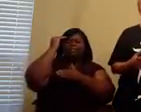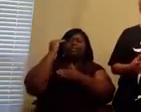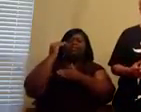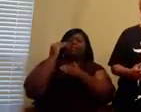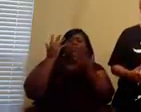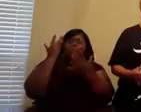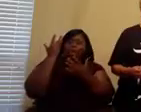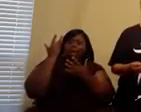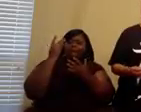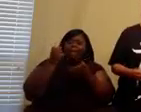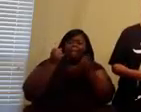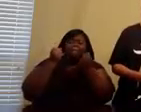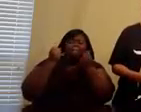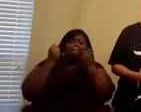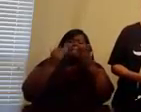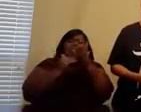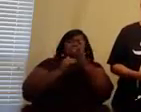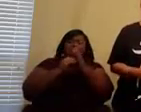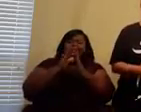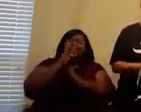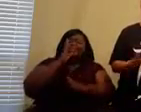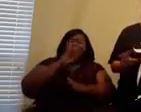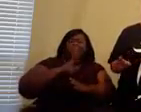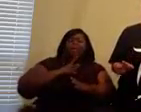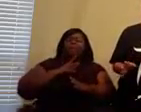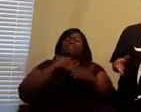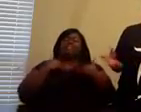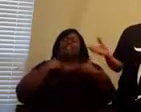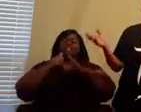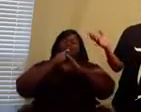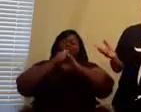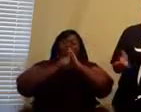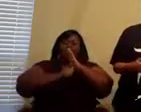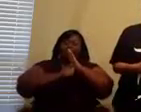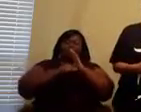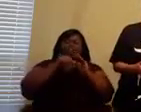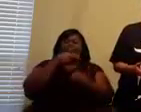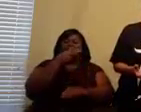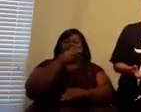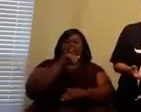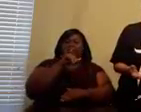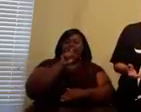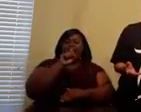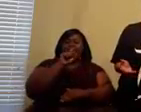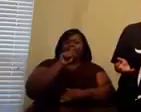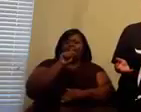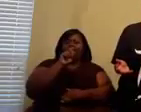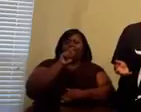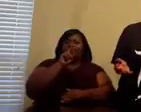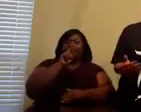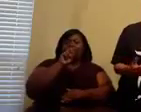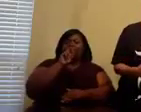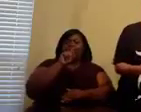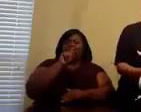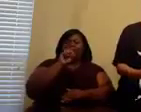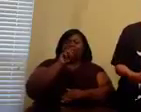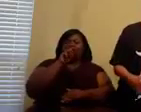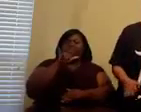undergoing unnecessary hysterectomies. More hysterectomies that is even, that has been in the